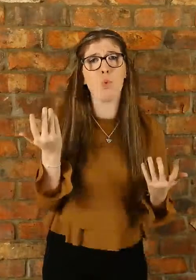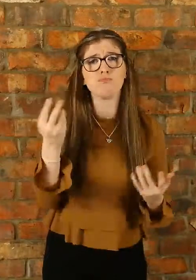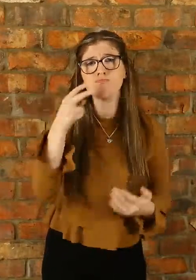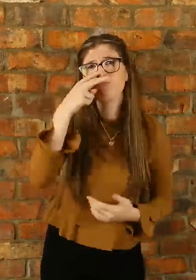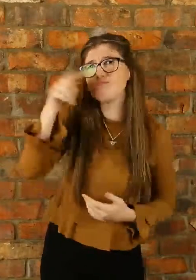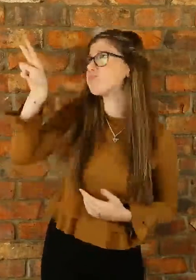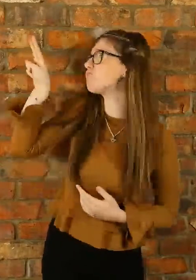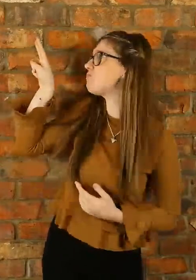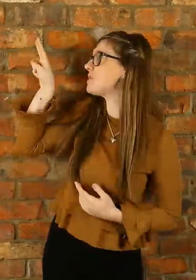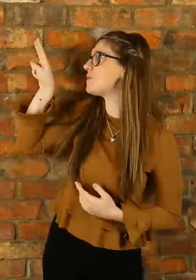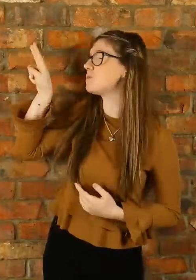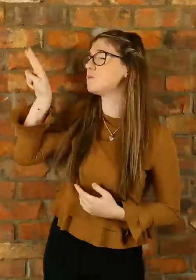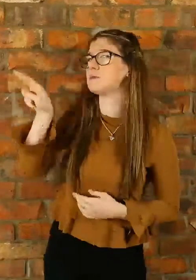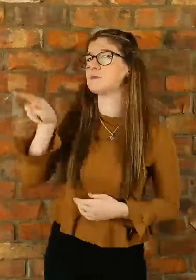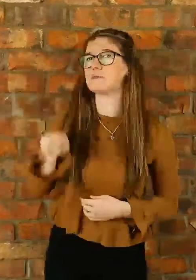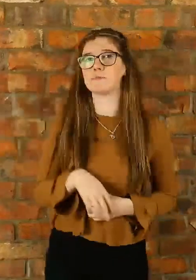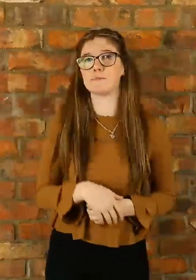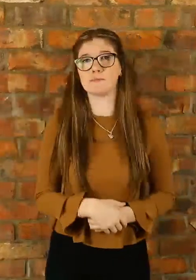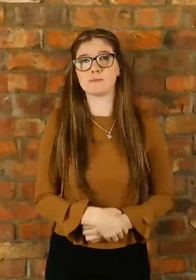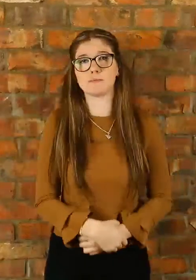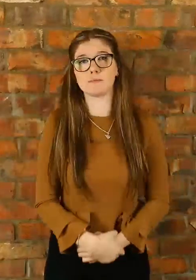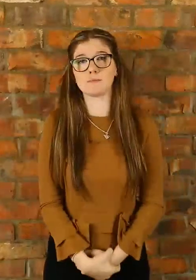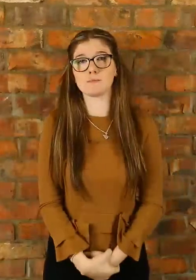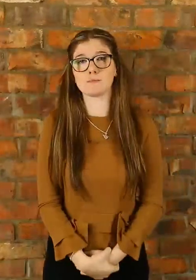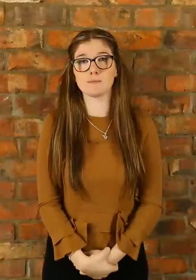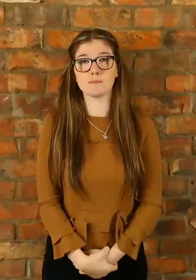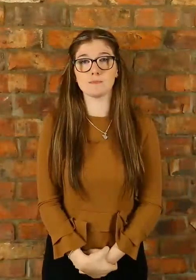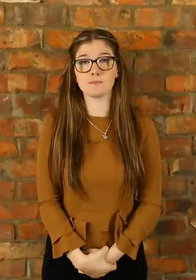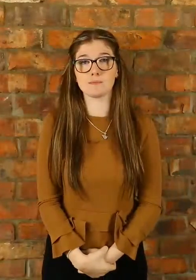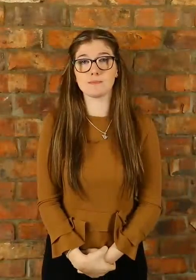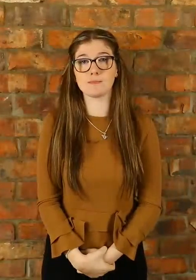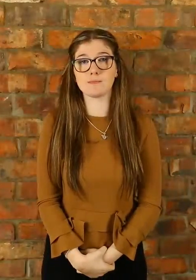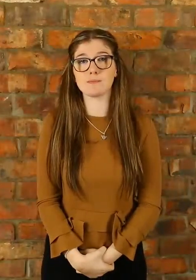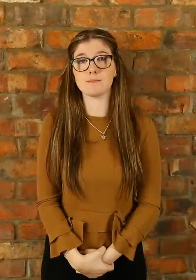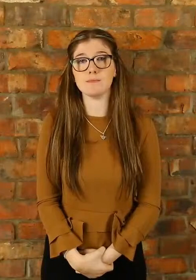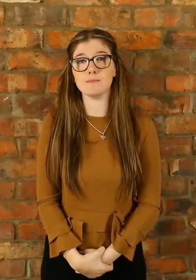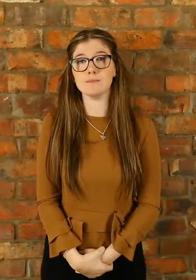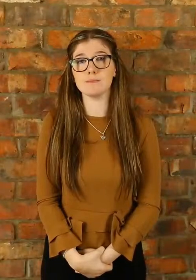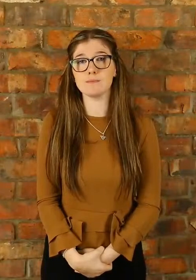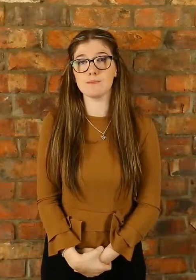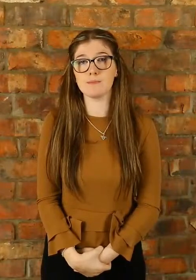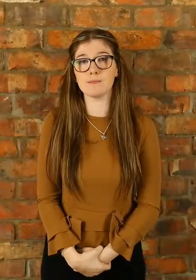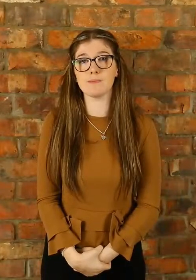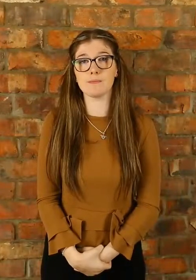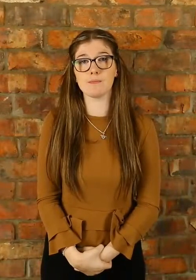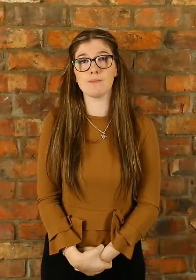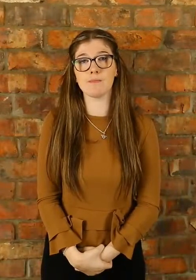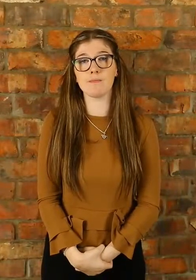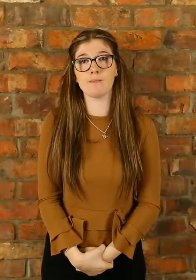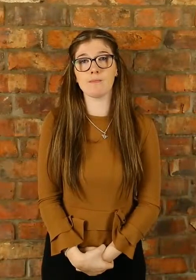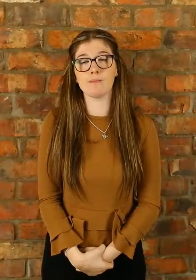Also, covering your mouth or looking away when you're talking to a deaf person. This is something that you shouldn't do.